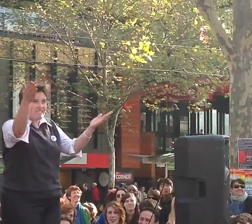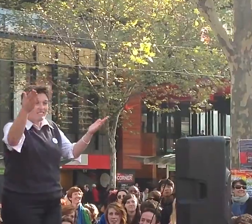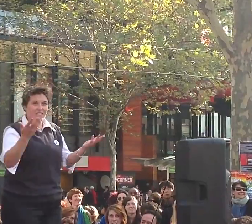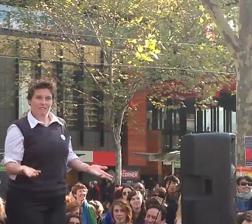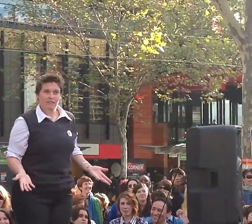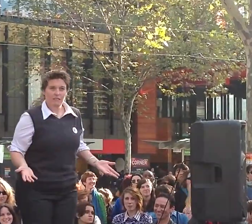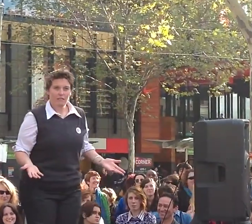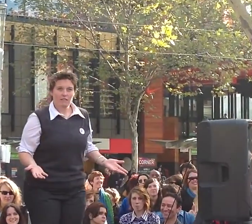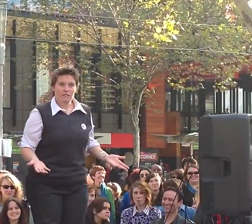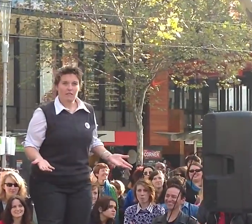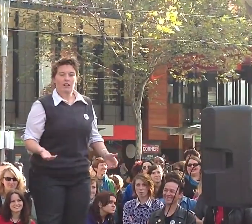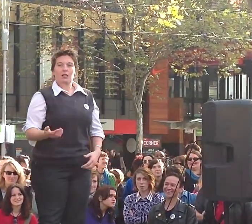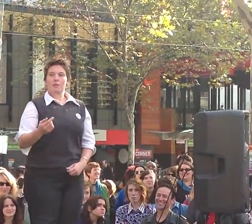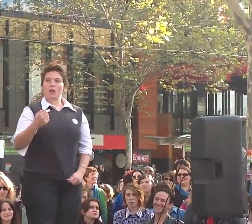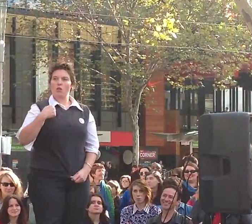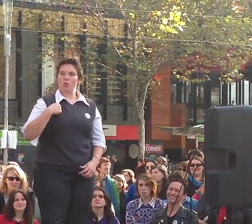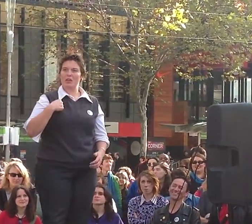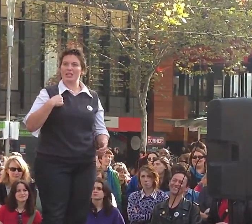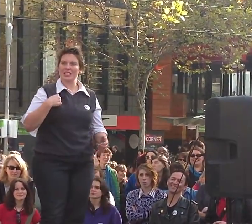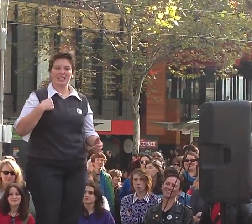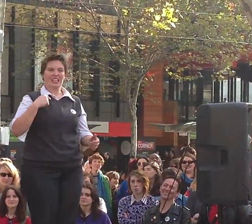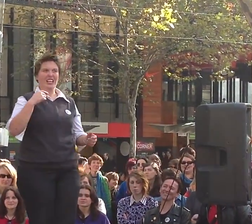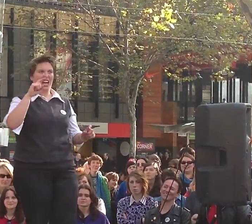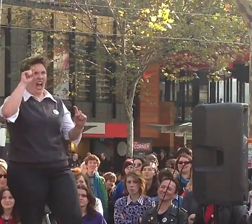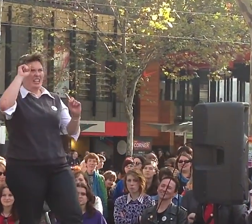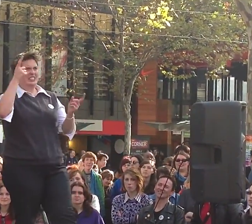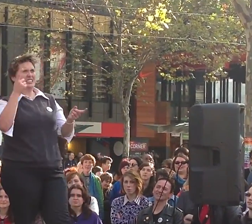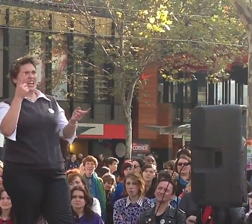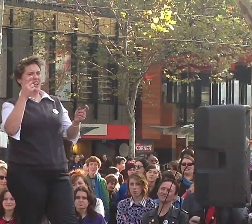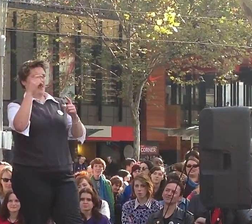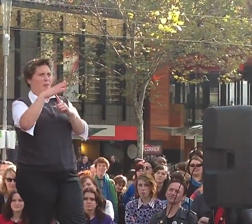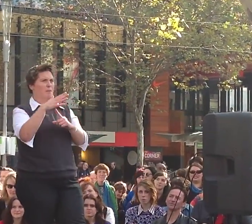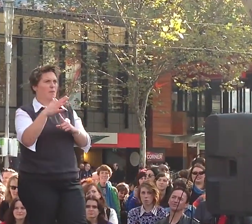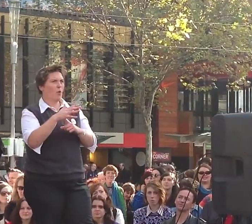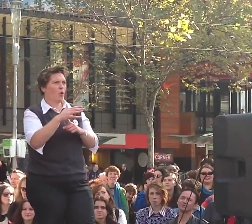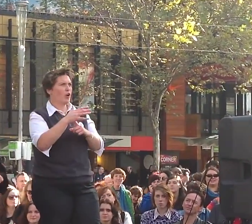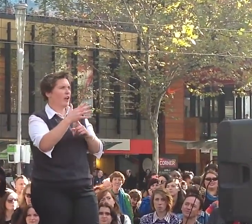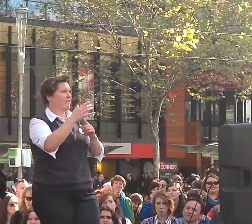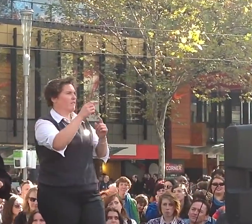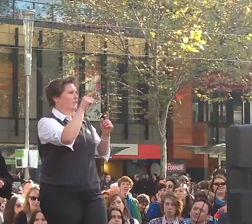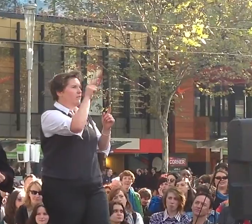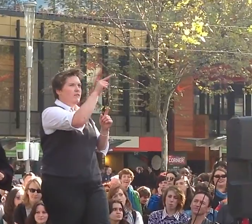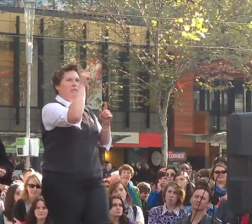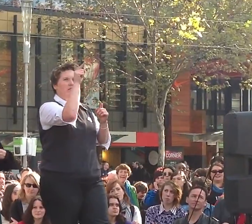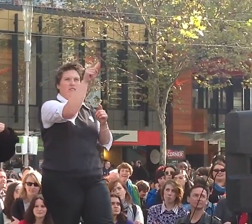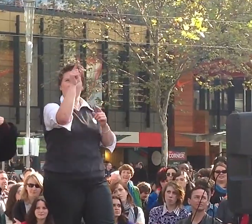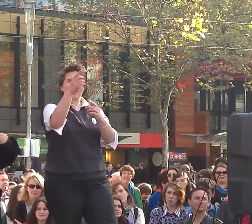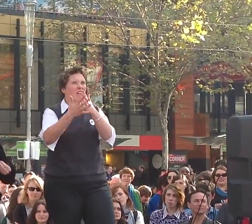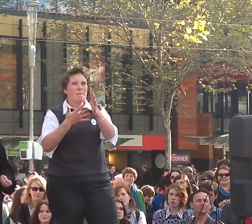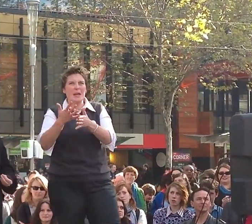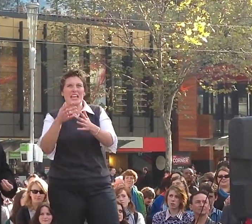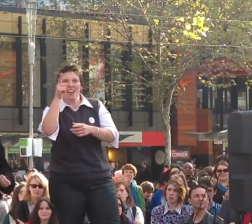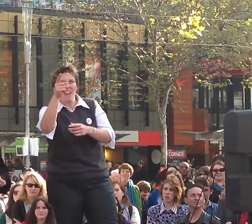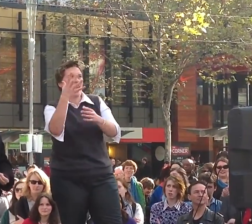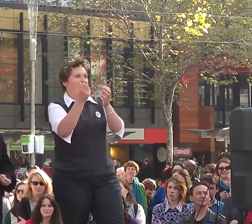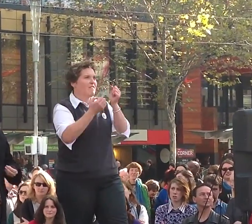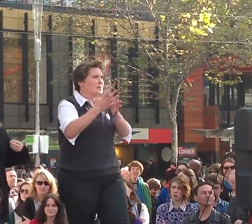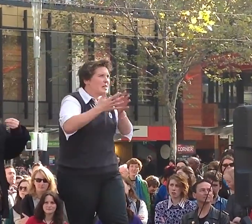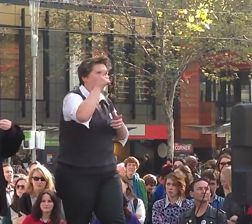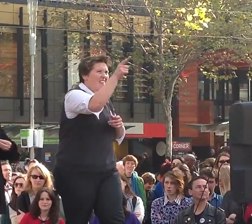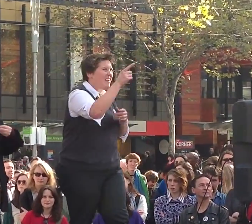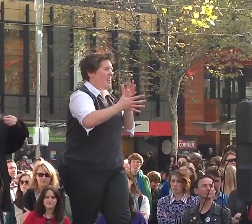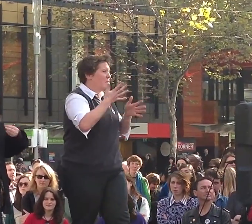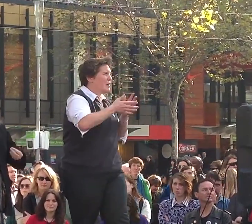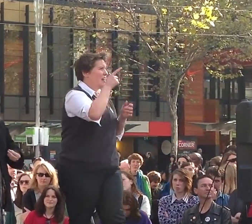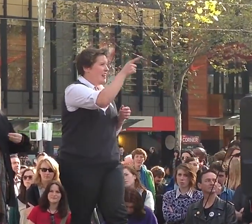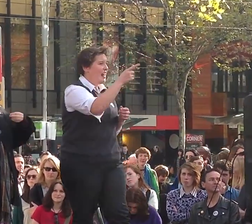But as human beings, we understand the importance of symbols. They mean something. They are rites of passage, and